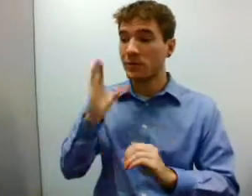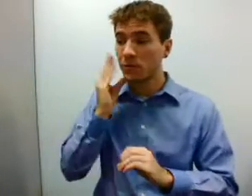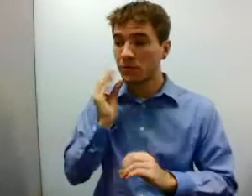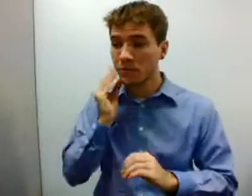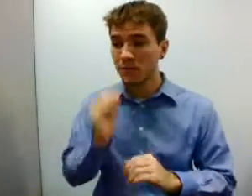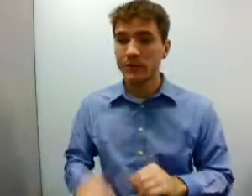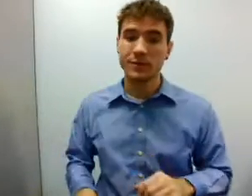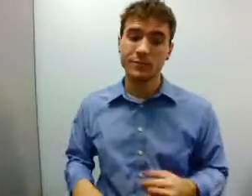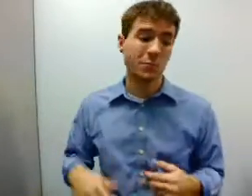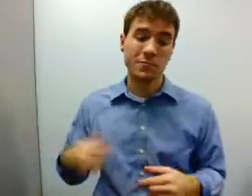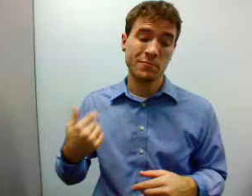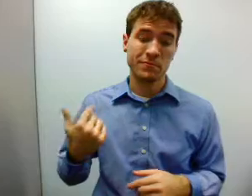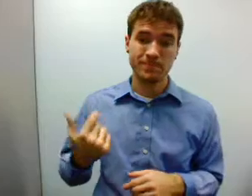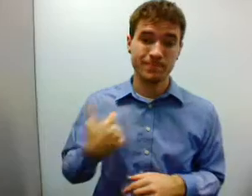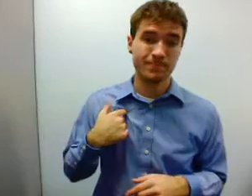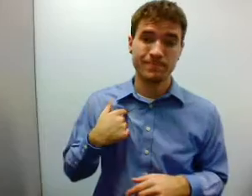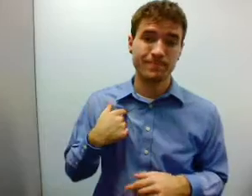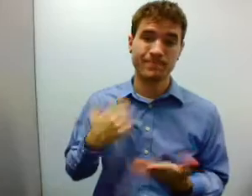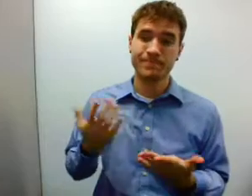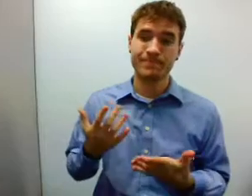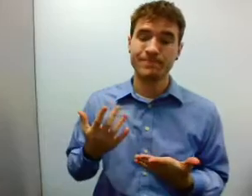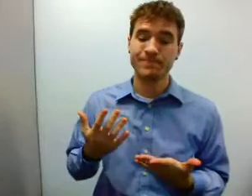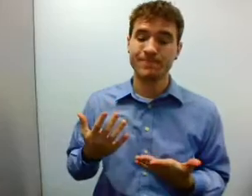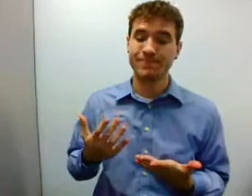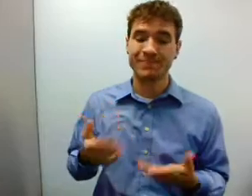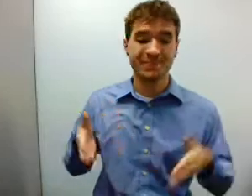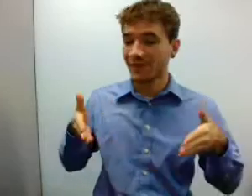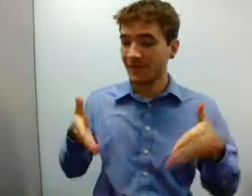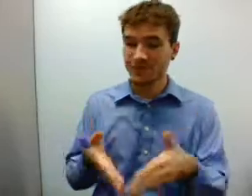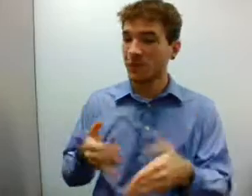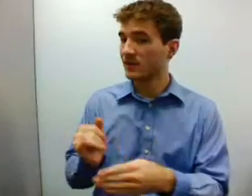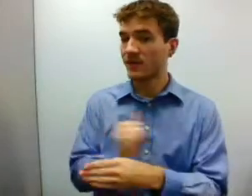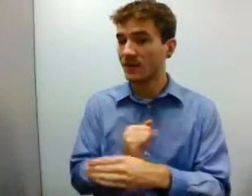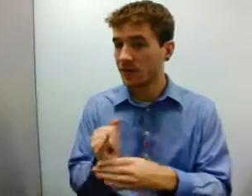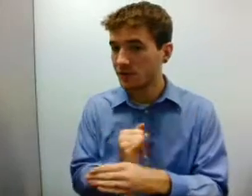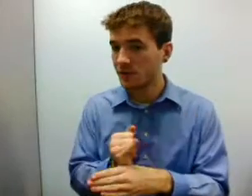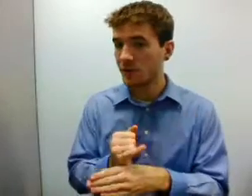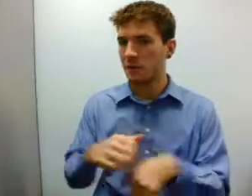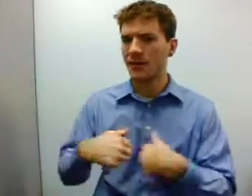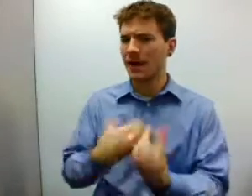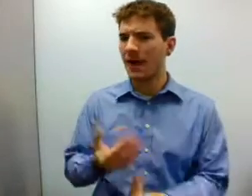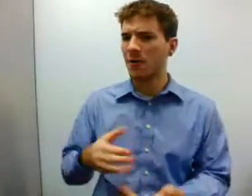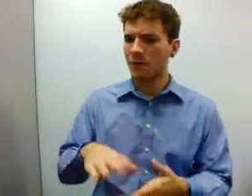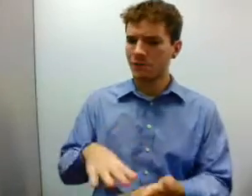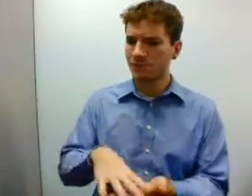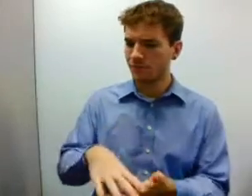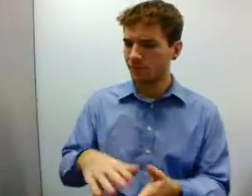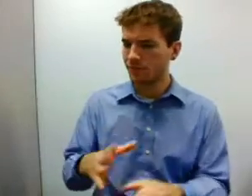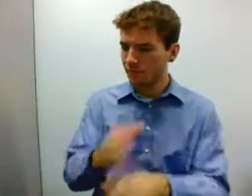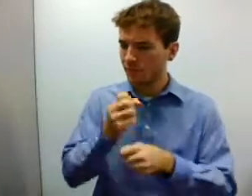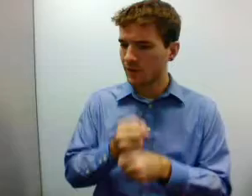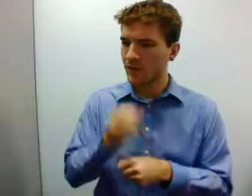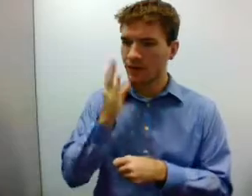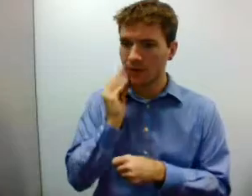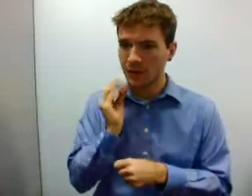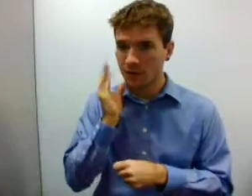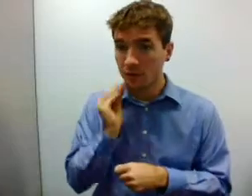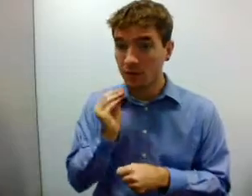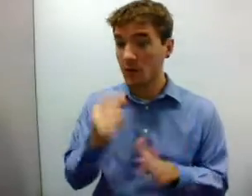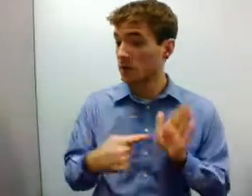way that you can get some experience on your resume to demonstrate, hey, yeah, I may not be, 10 years in this field, but I